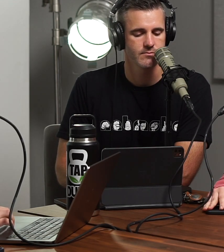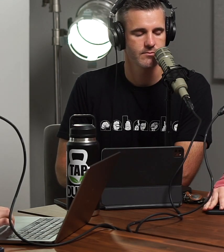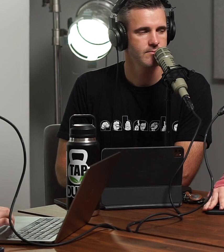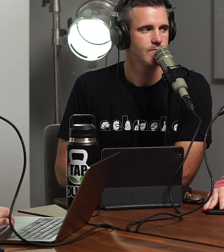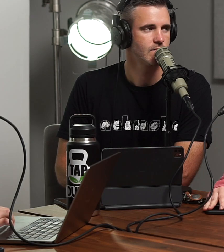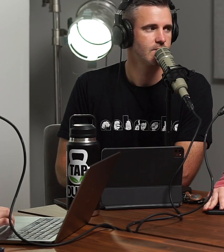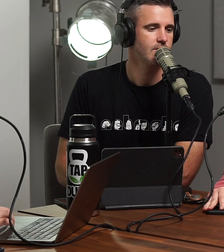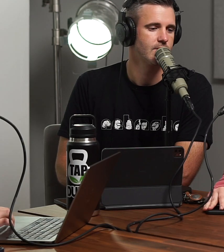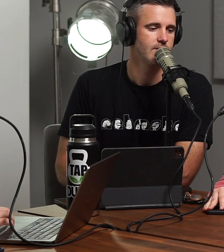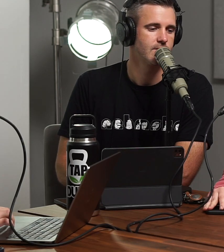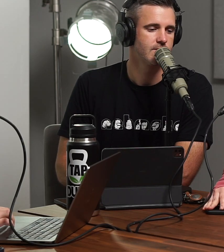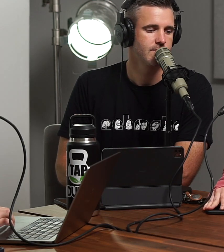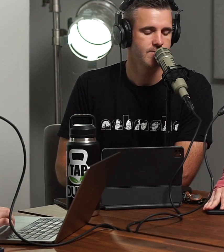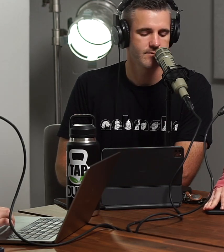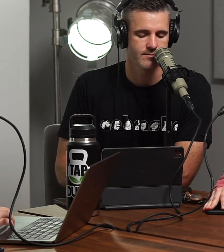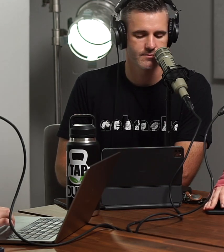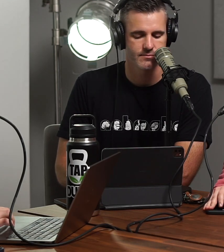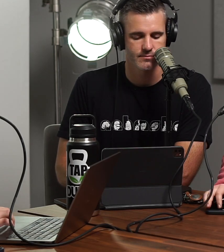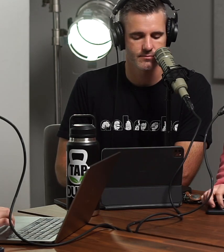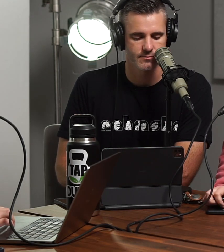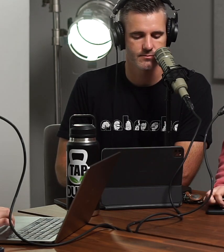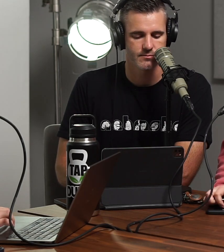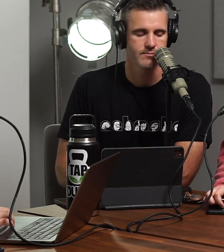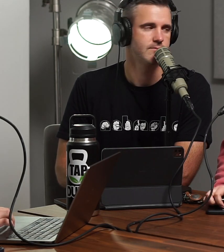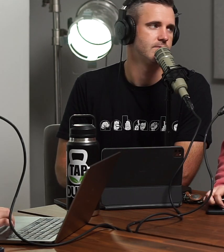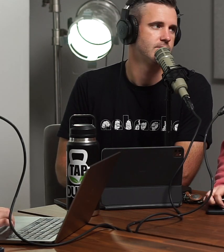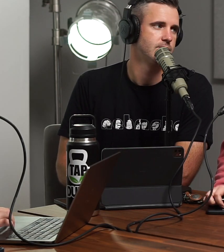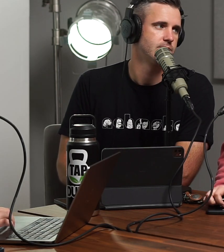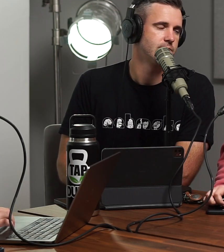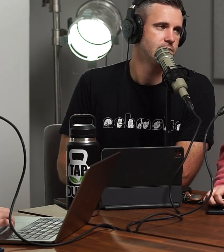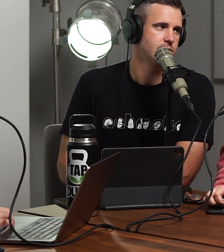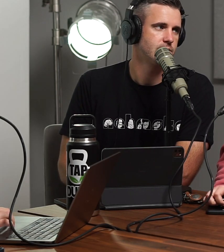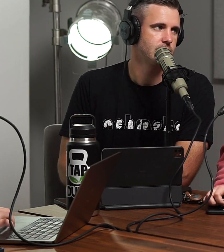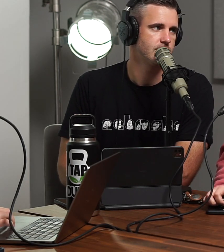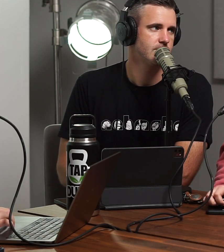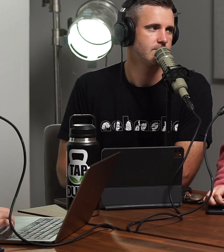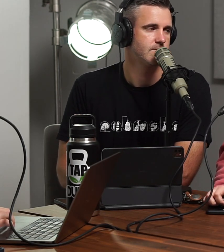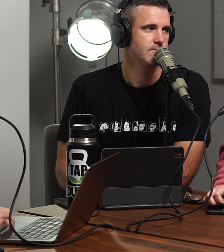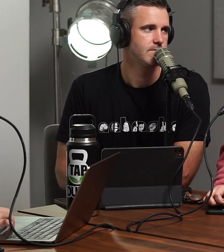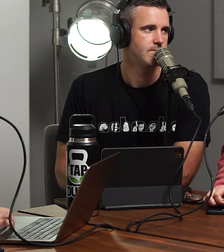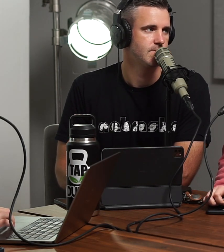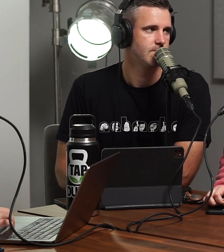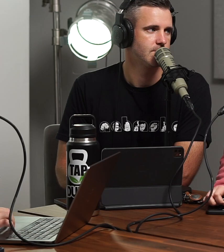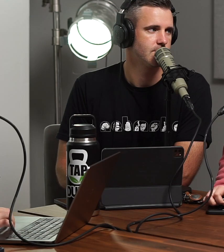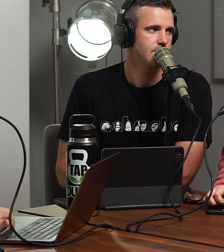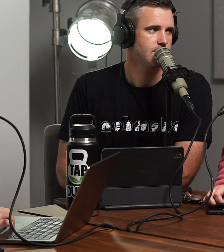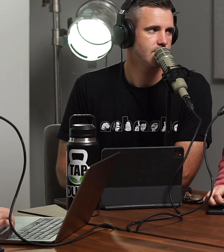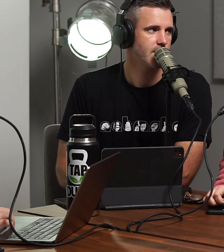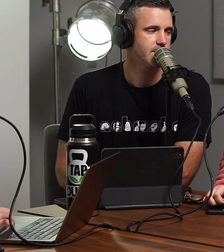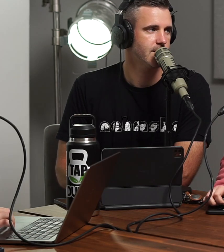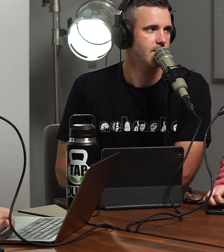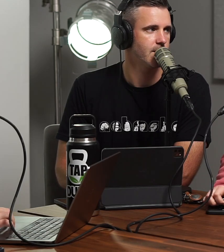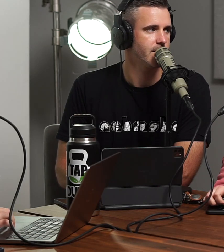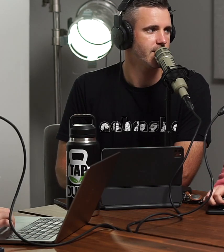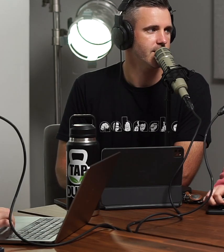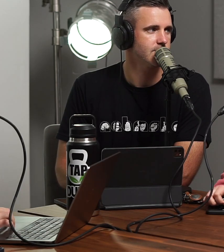for me and he put it up on our window seal in the kitchen so i can see like john cena in his yeah it's like a guardian angel